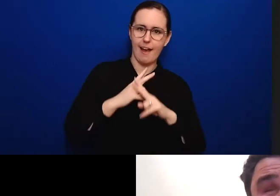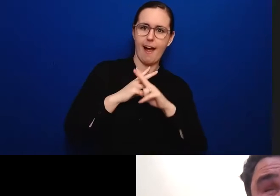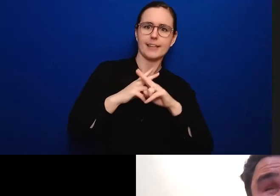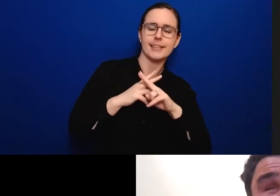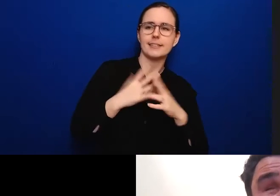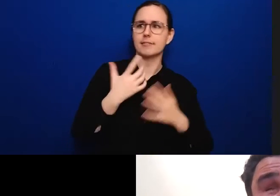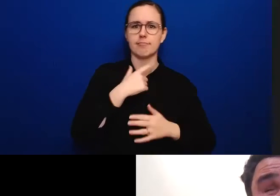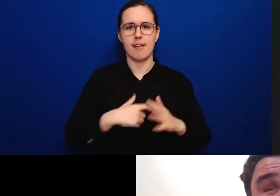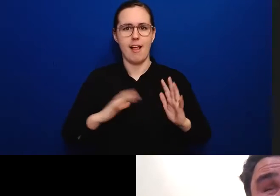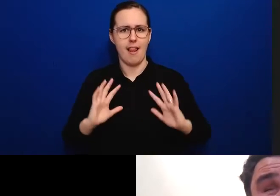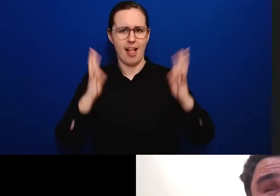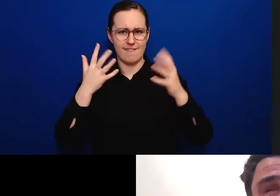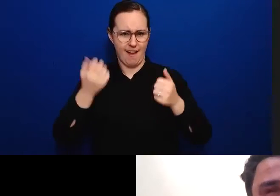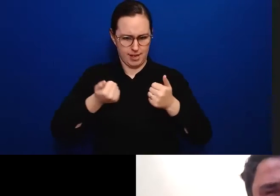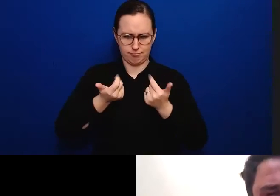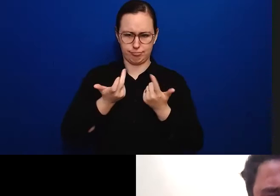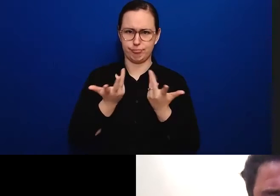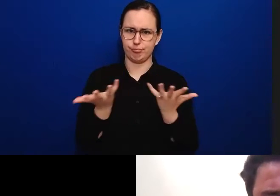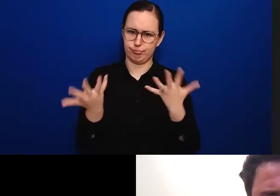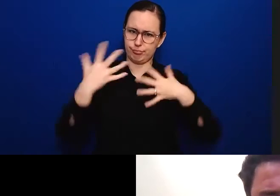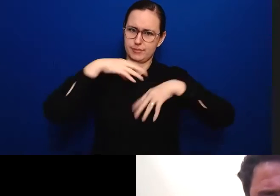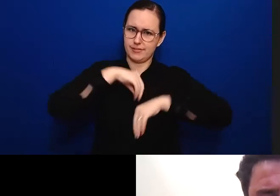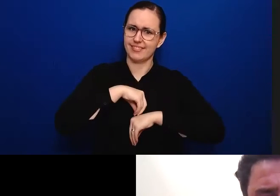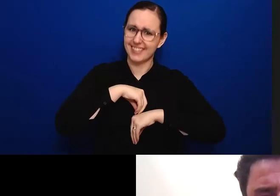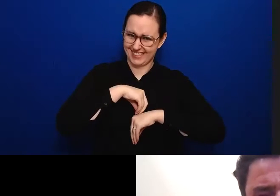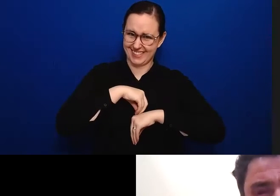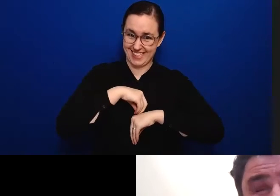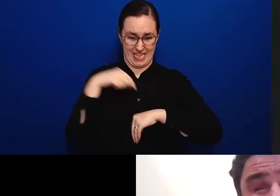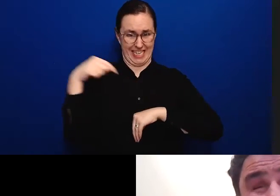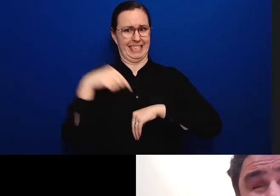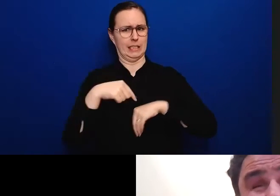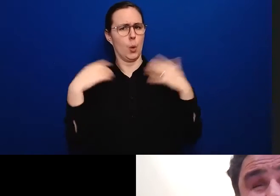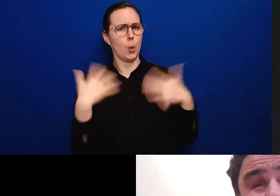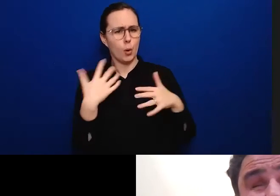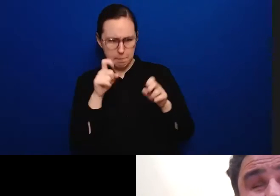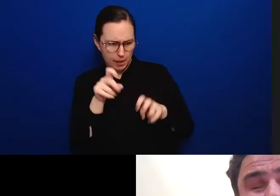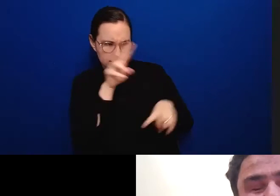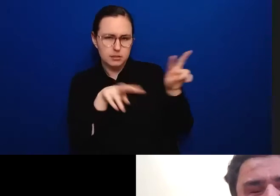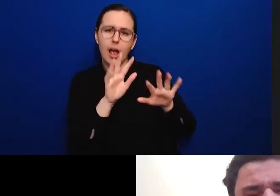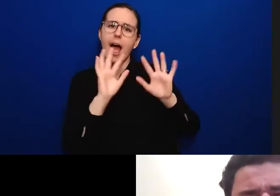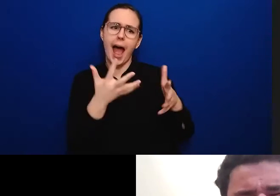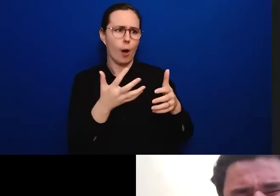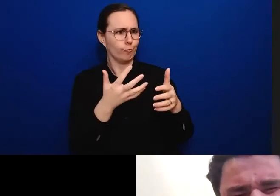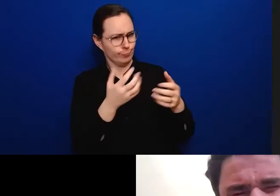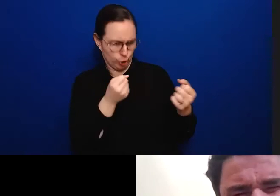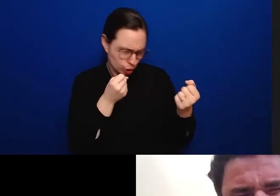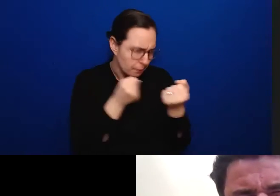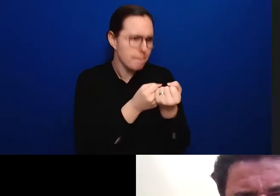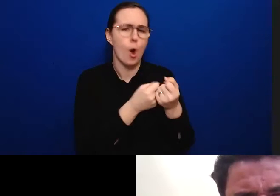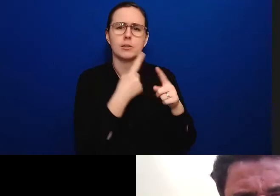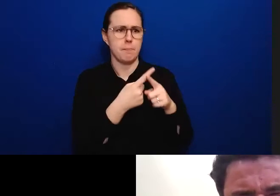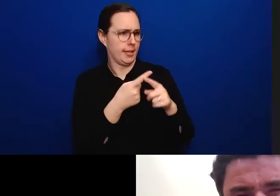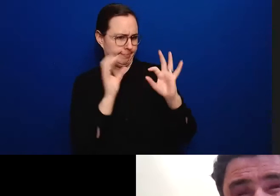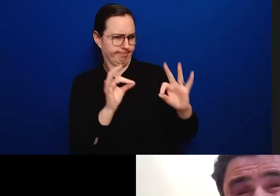persons with disabilities throughout of their life cycle. Humanitarian level 0. They also increase my knowledge and skills to support include. They also, the trainings were